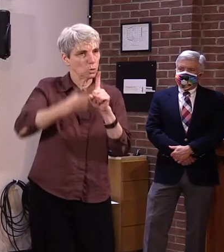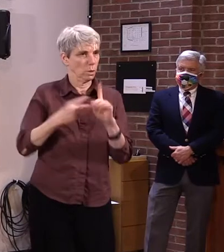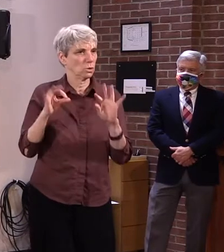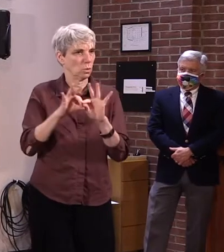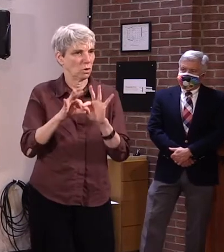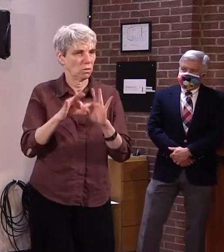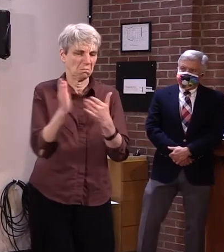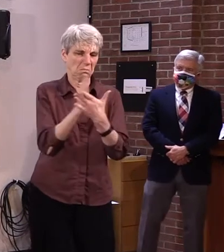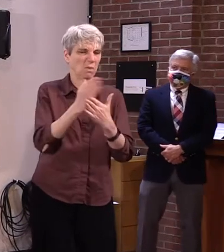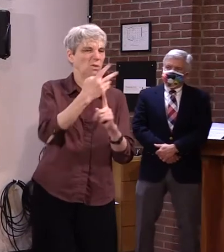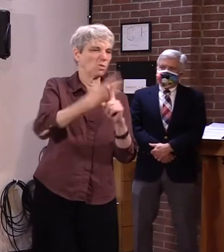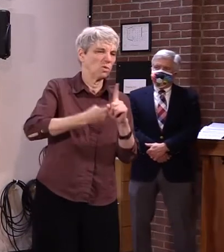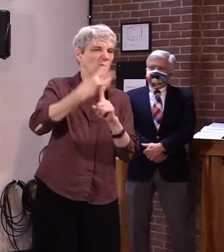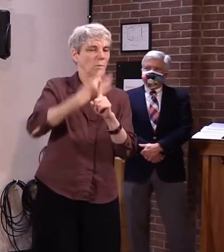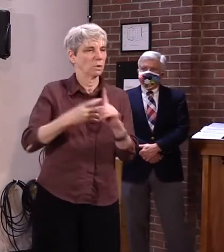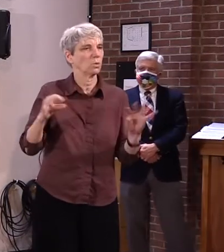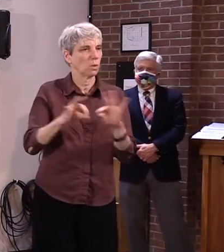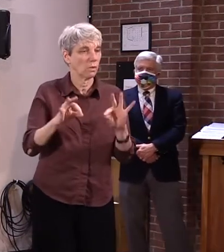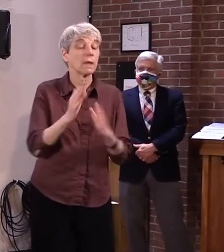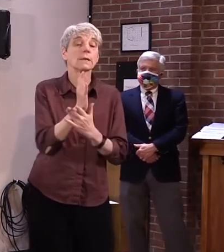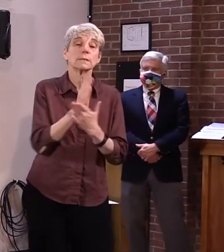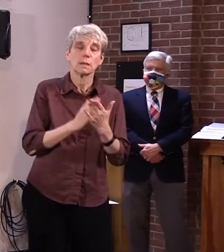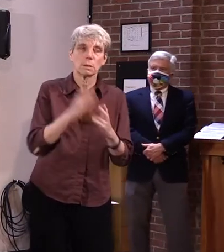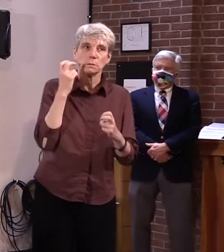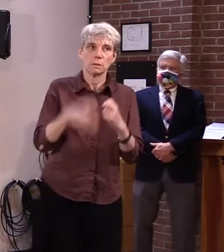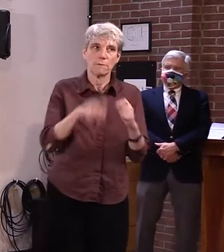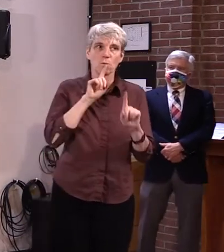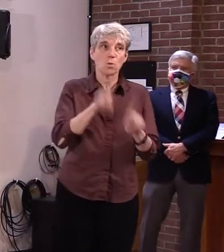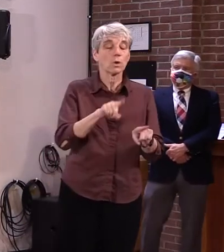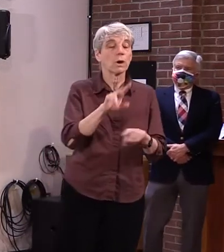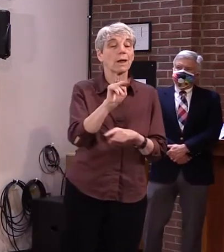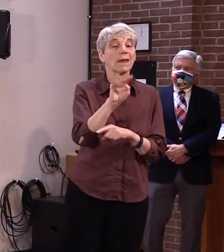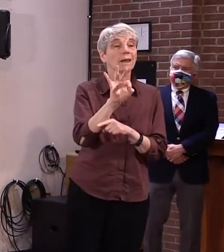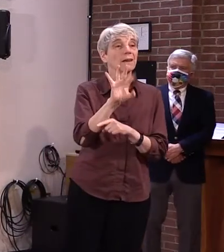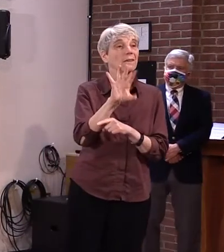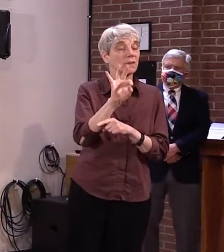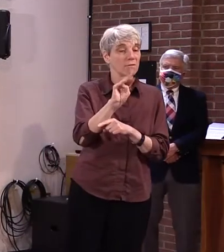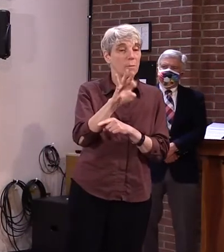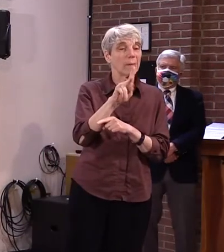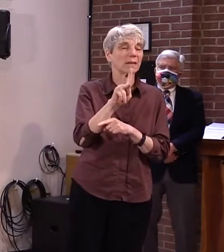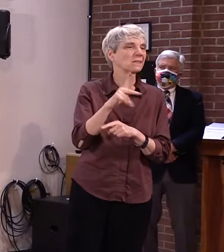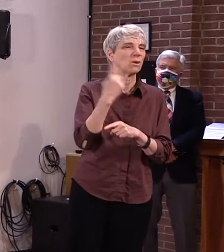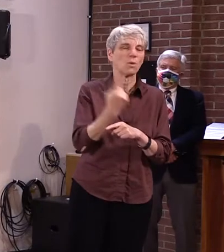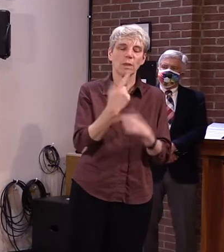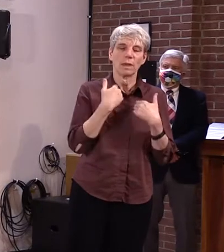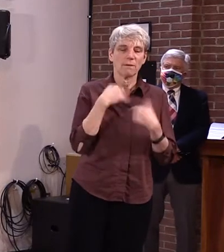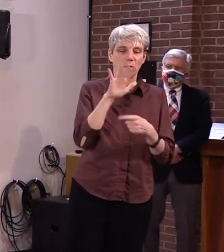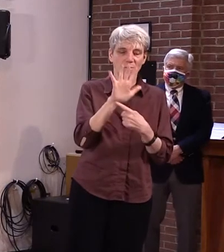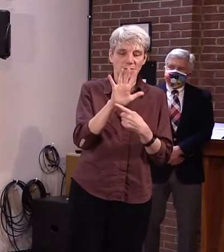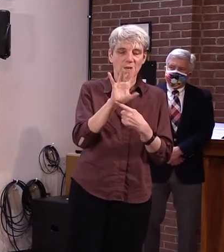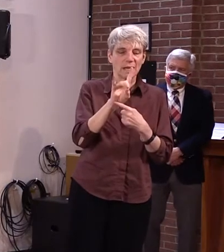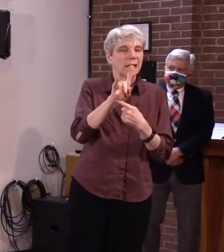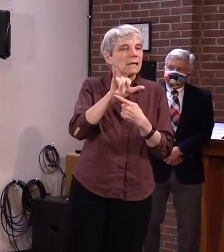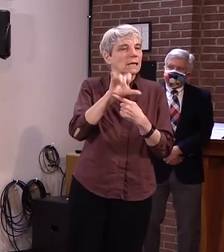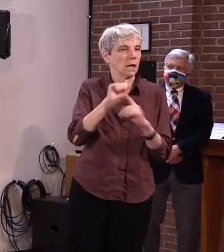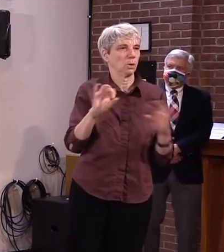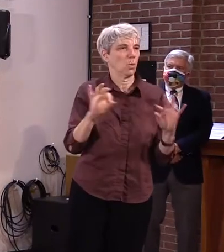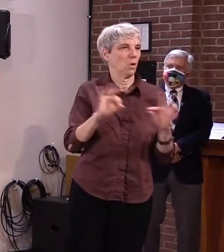areas that remain constrained. In particular, N95 masks, for example, we have 58 days of supply based on the current distribution